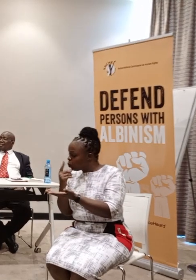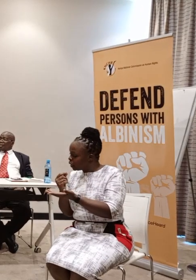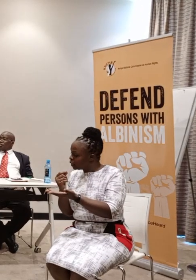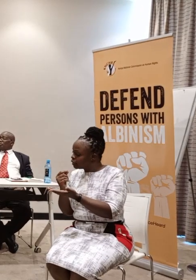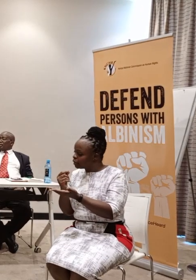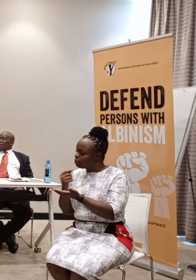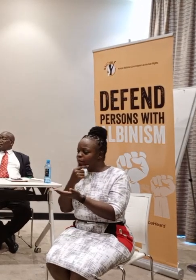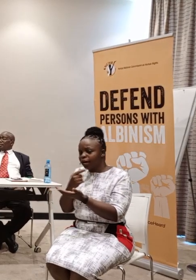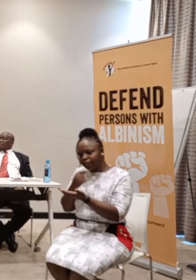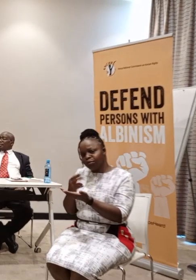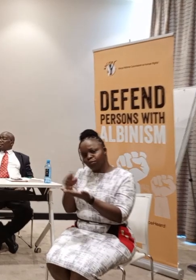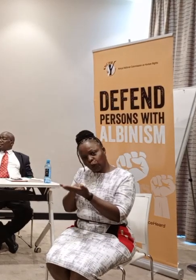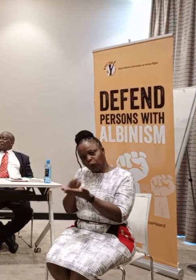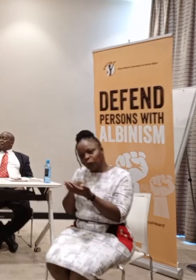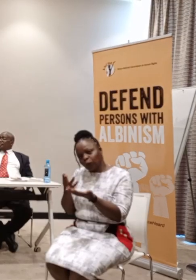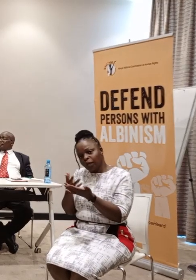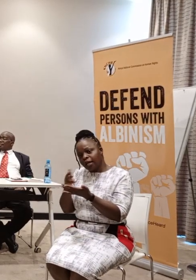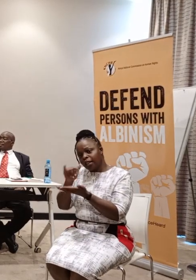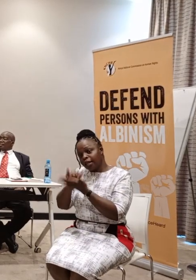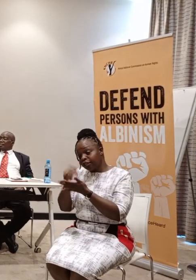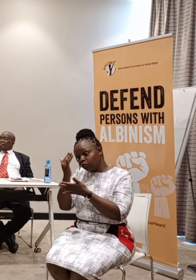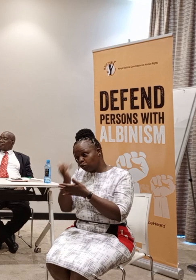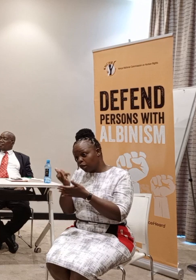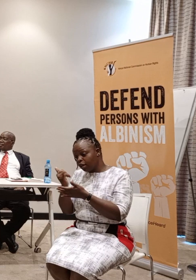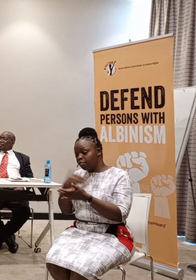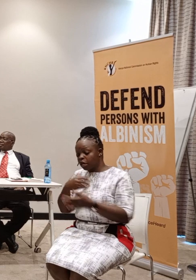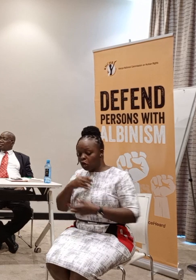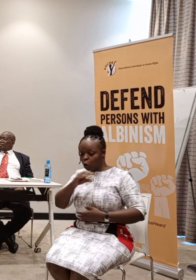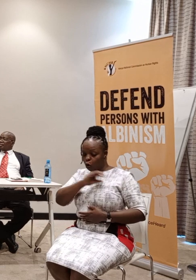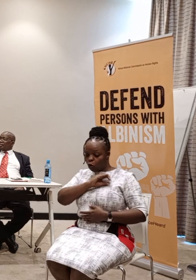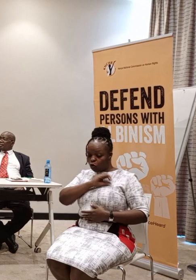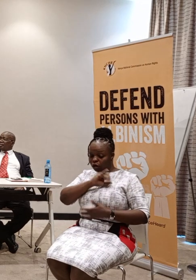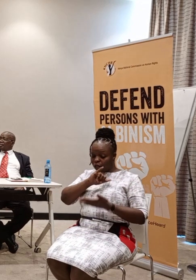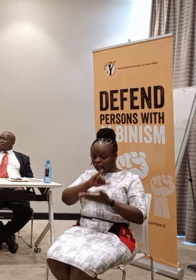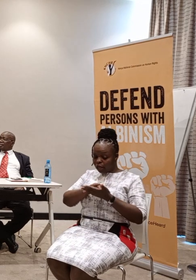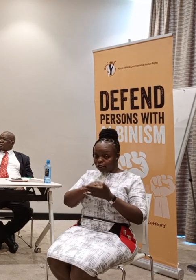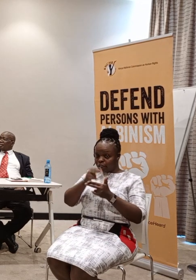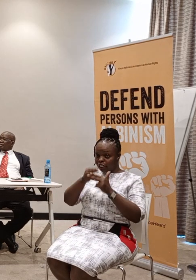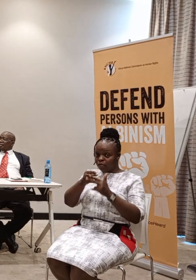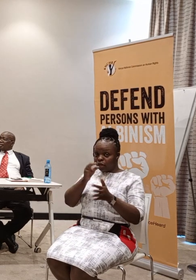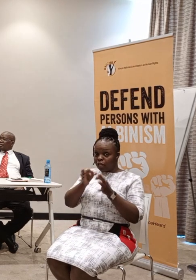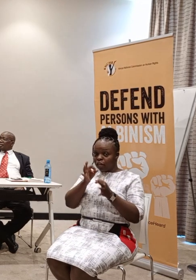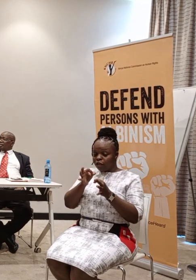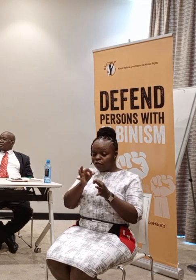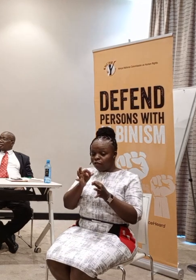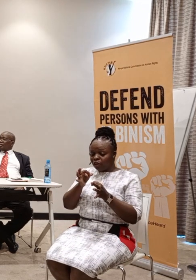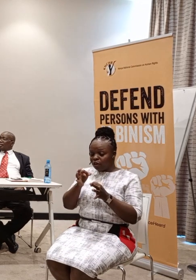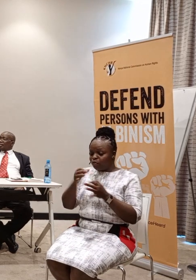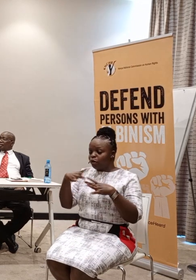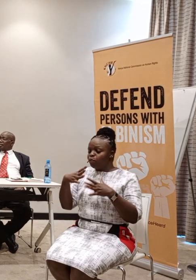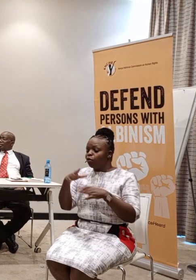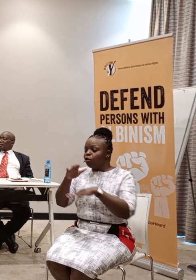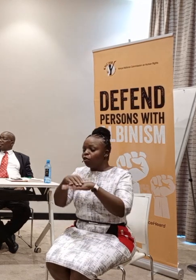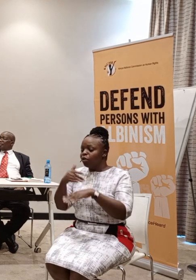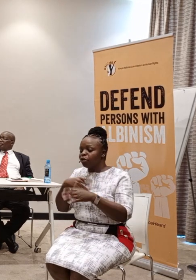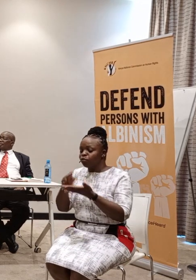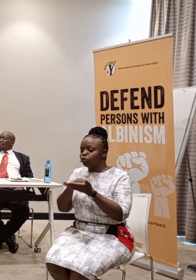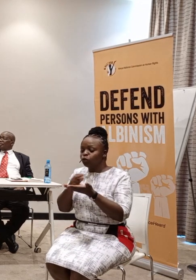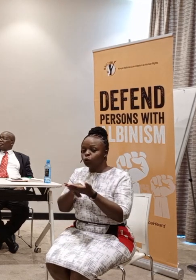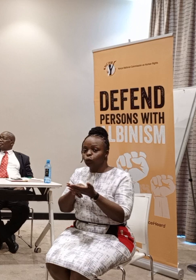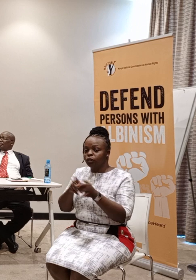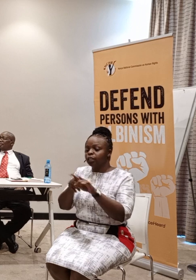Muzungu. And that is why I owned up that name. You hear people calling me Mudongo Arroyo. I call myself that because when I